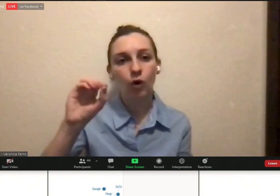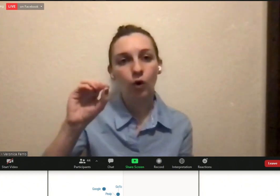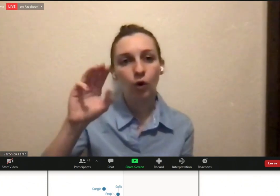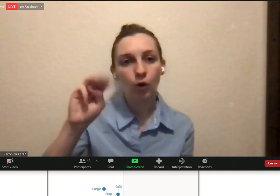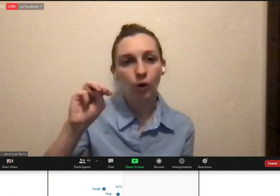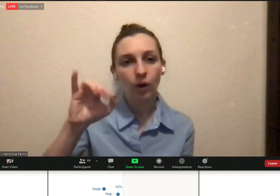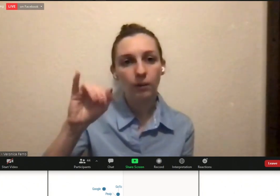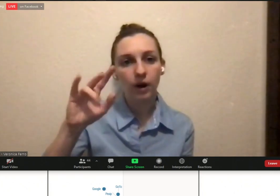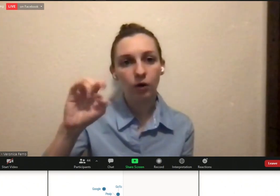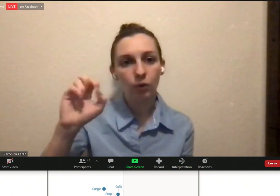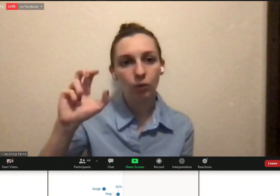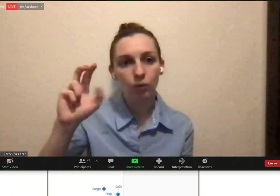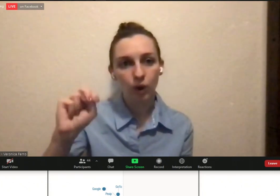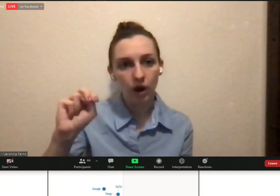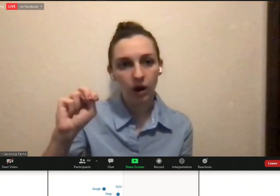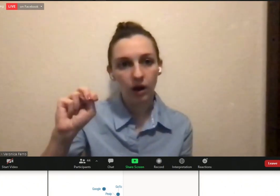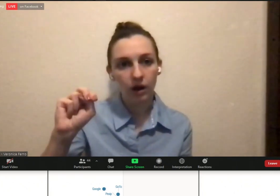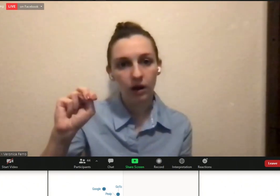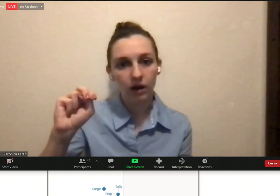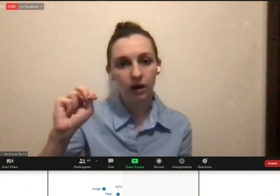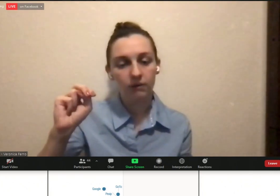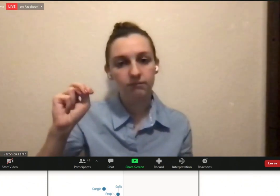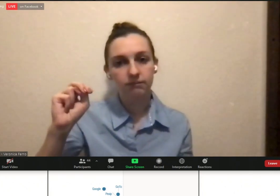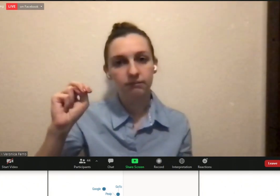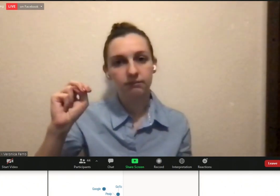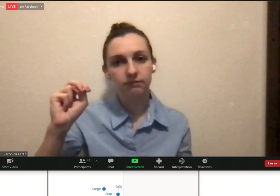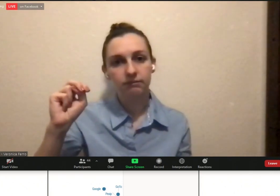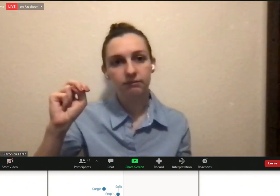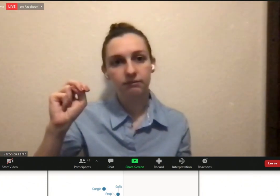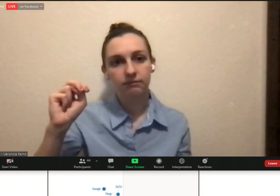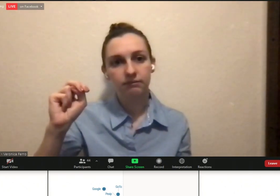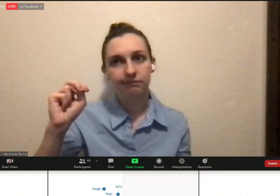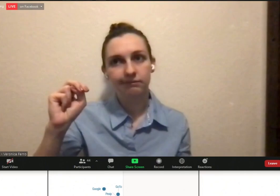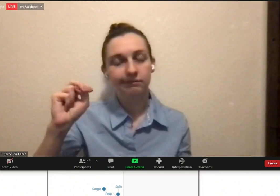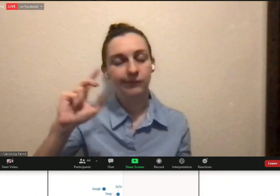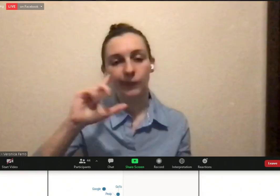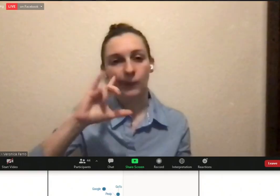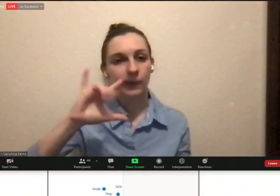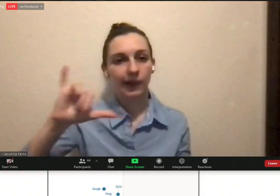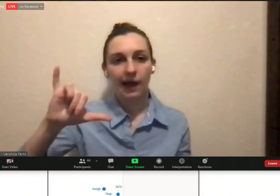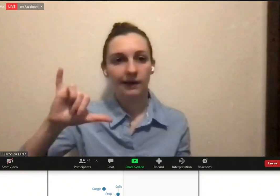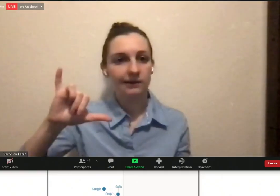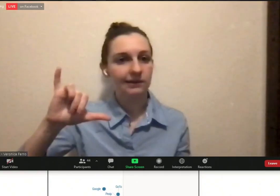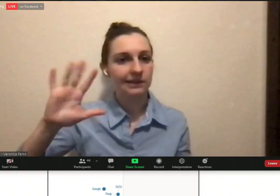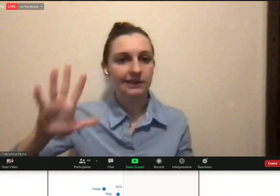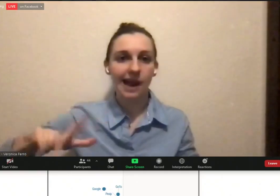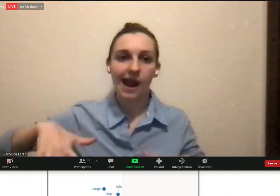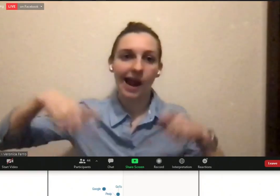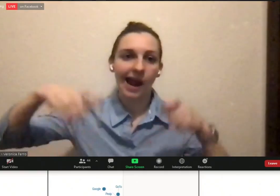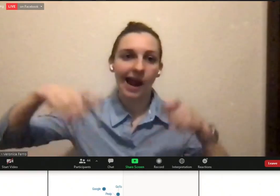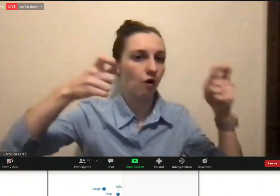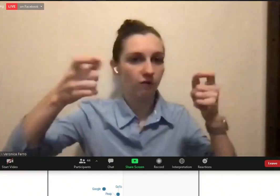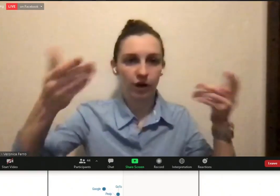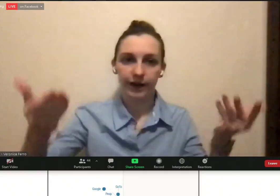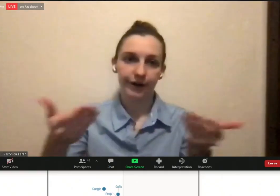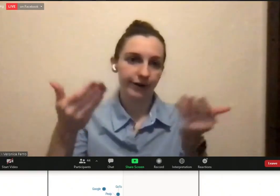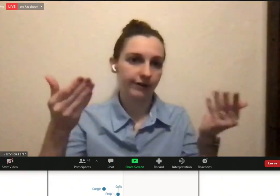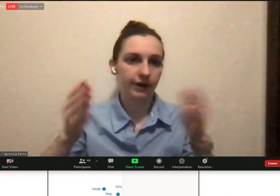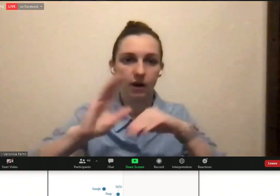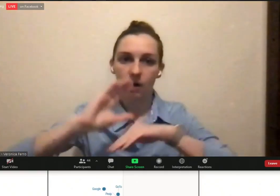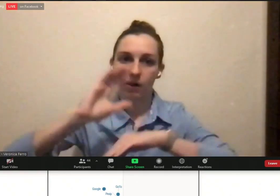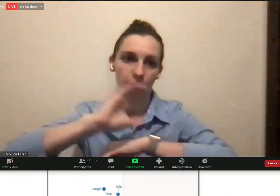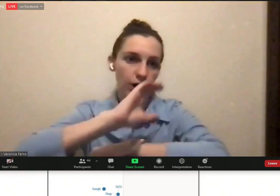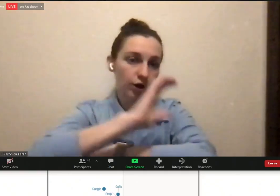really potentially taking over here in Colorado. Are we talking about sometime in January, where we